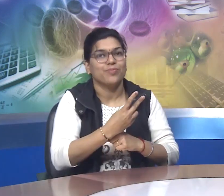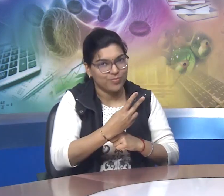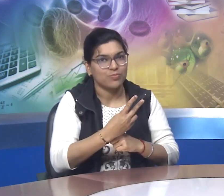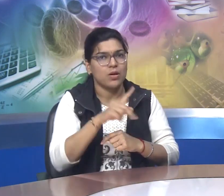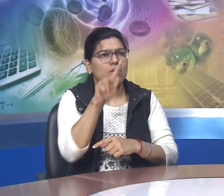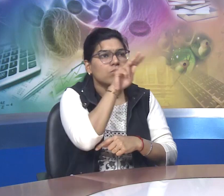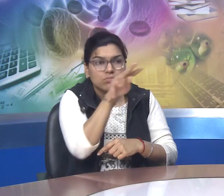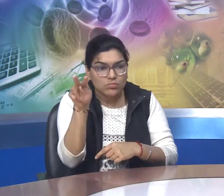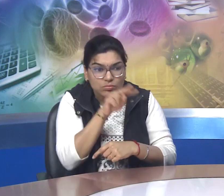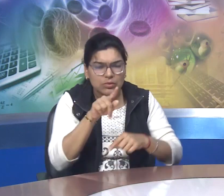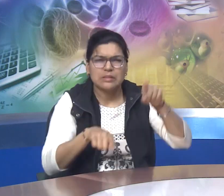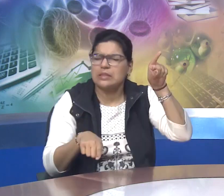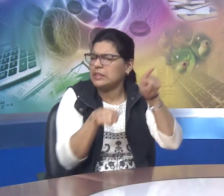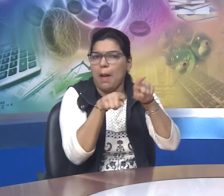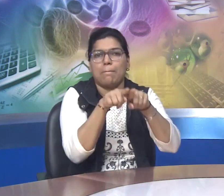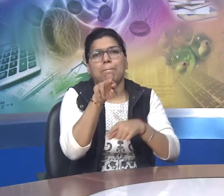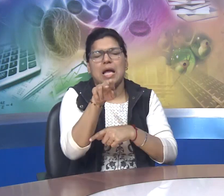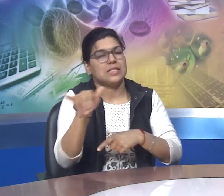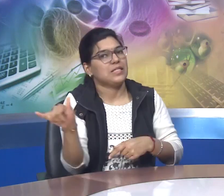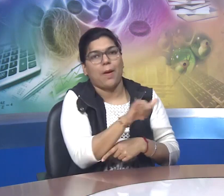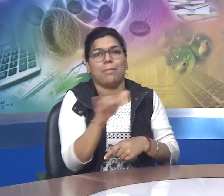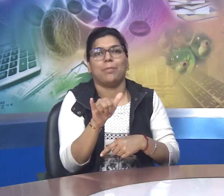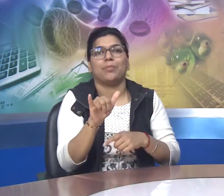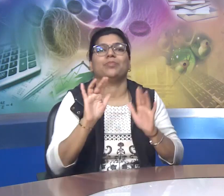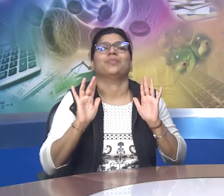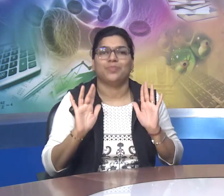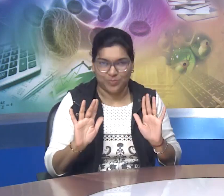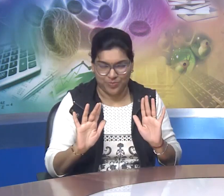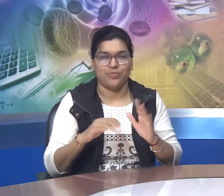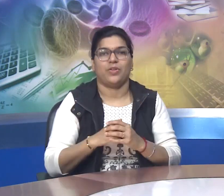grammatical structure. Both have the same meaning.